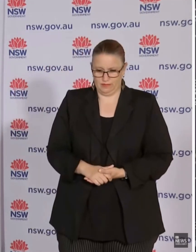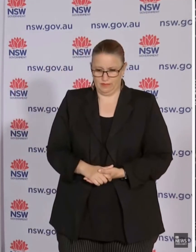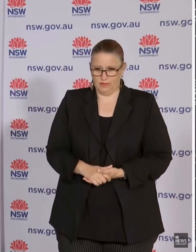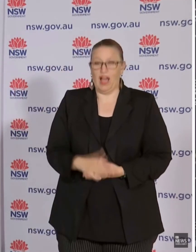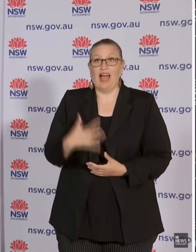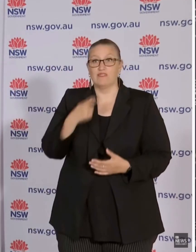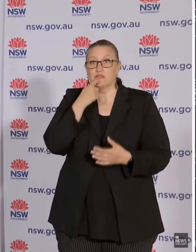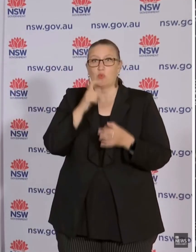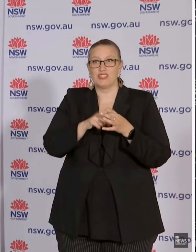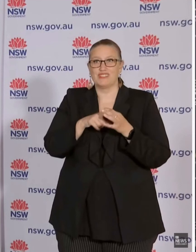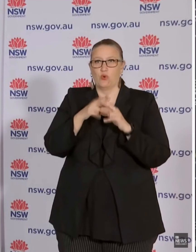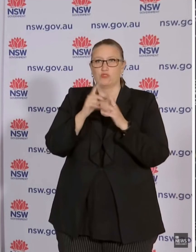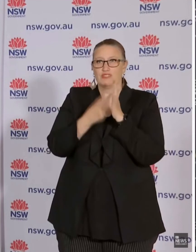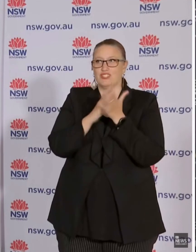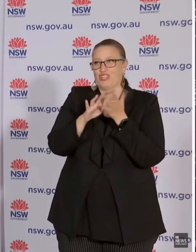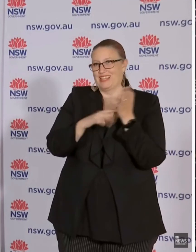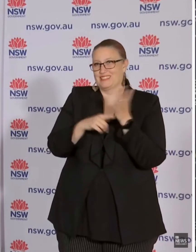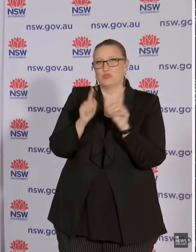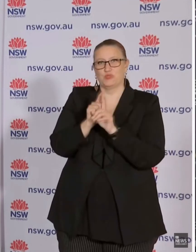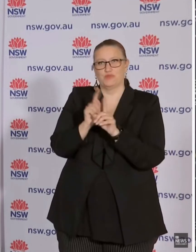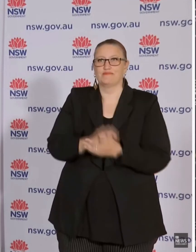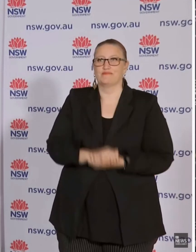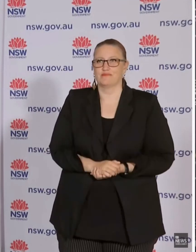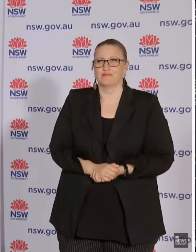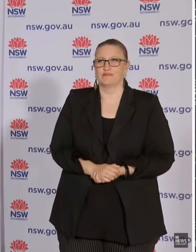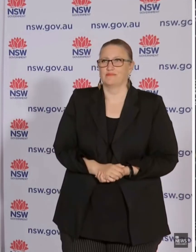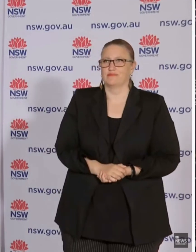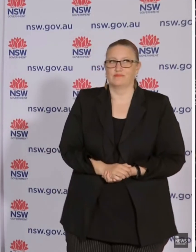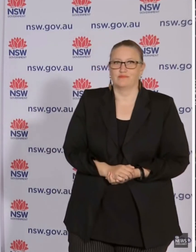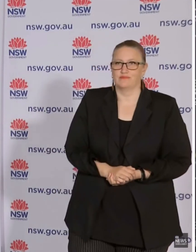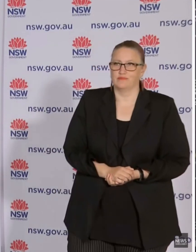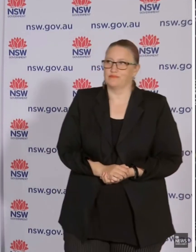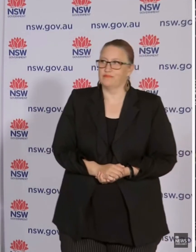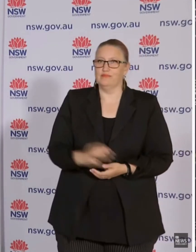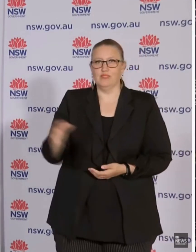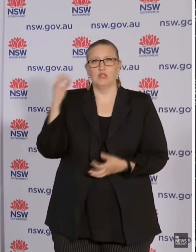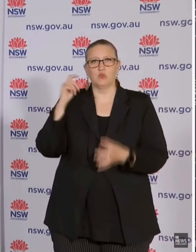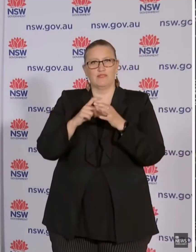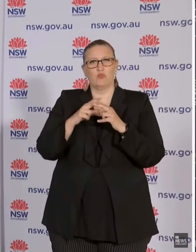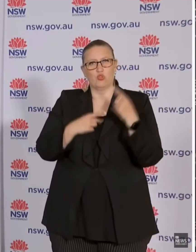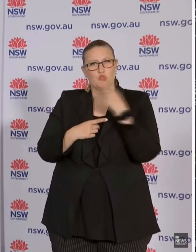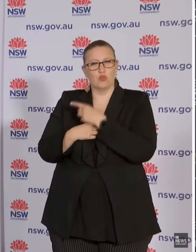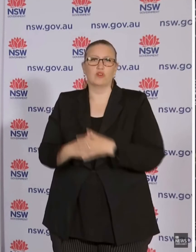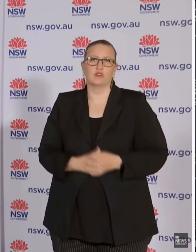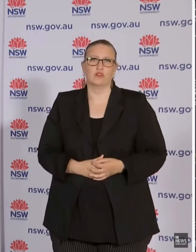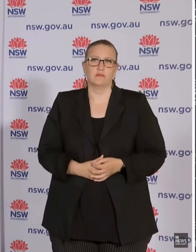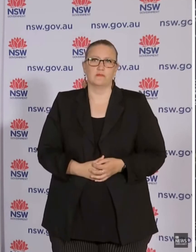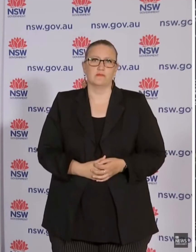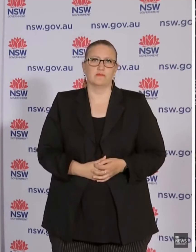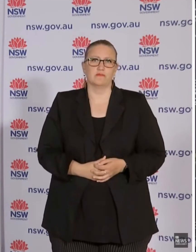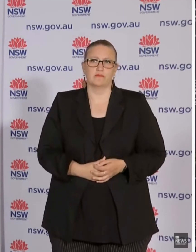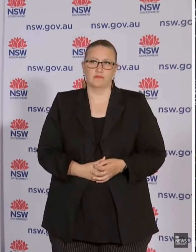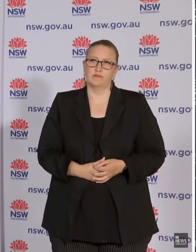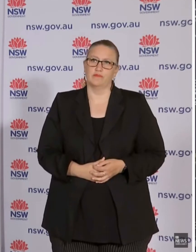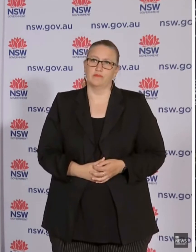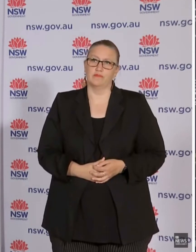I've got some questions for Dr. Chant as well. Yes, Dr. Chant. And the Premier too. But Minister, just for you, quickly, how many authorised workers do